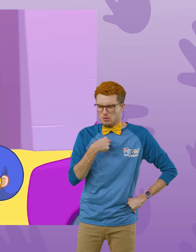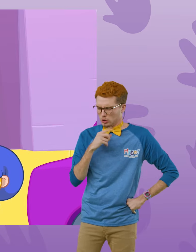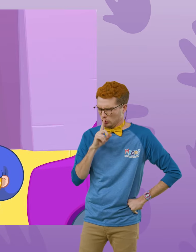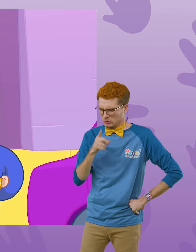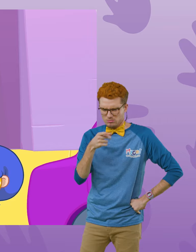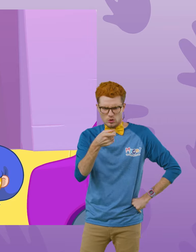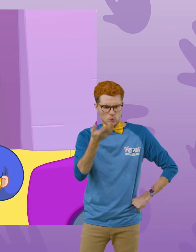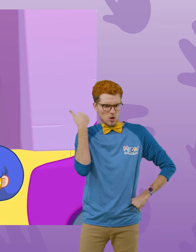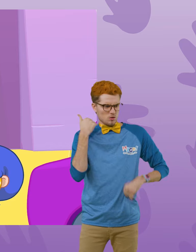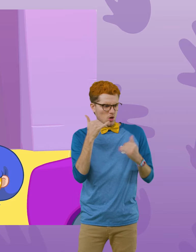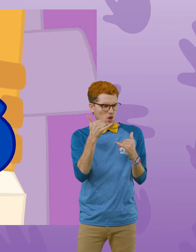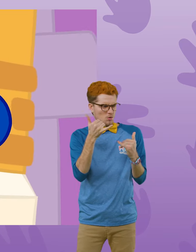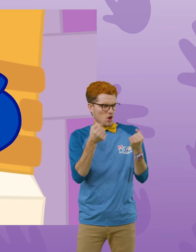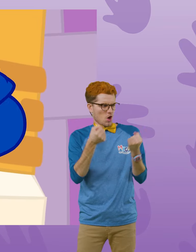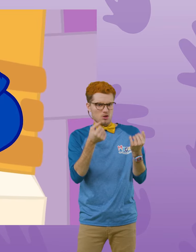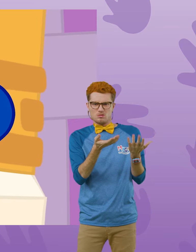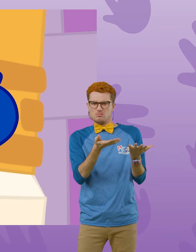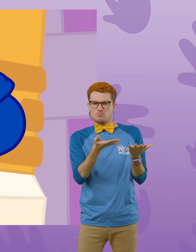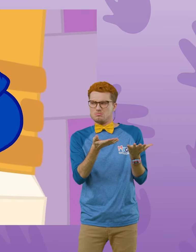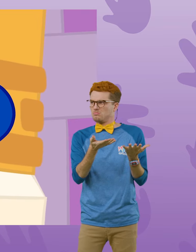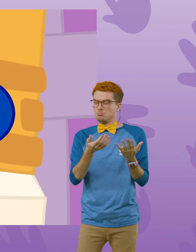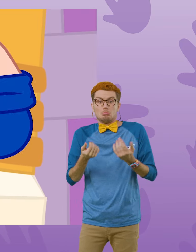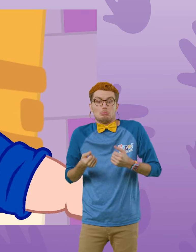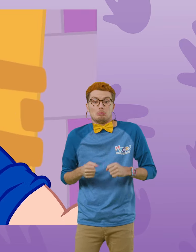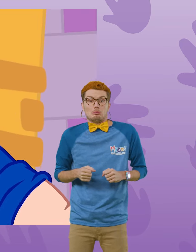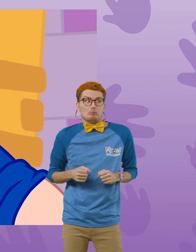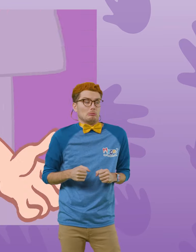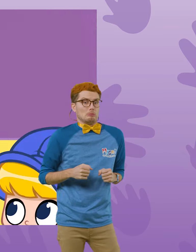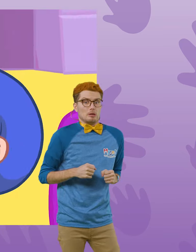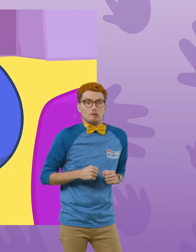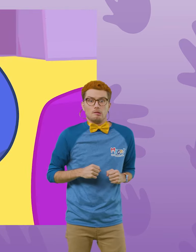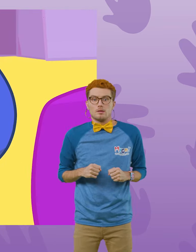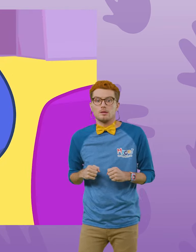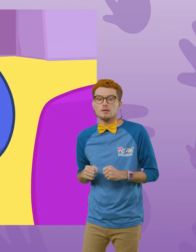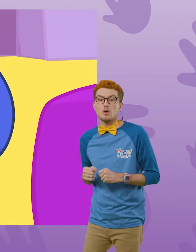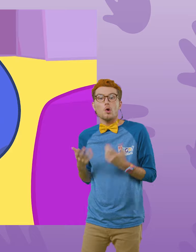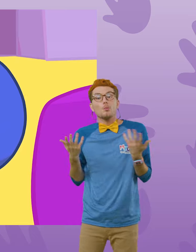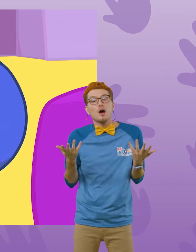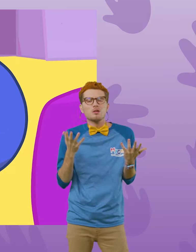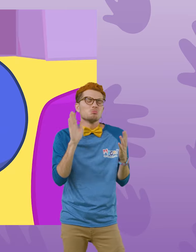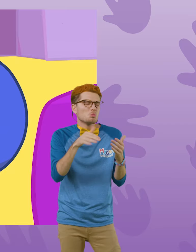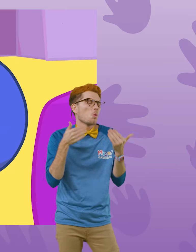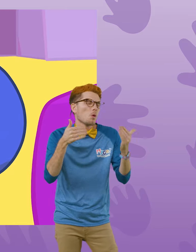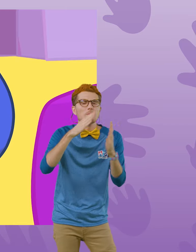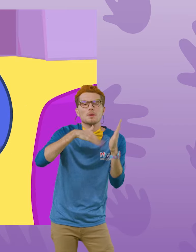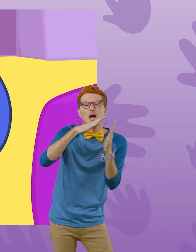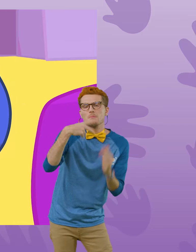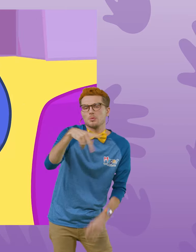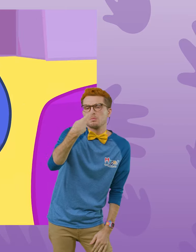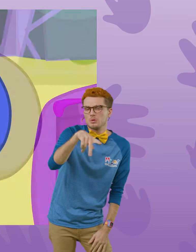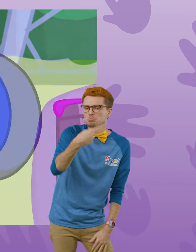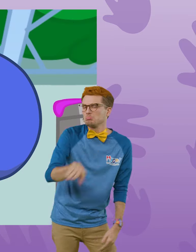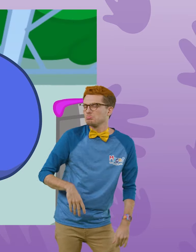I'm sorry, you two. I was sure that car was yellow. Oh. well. Let's paint it